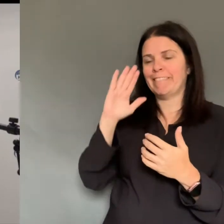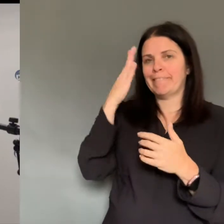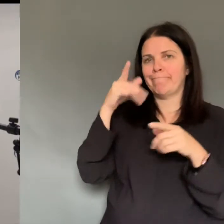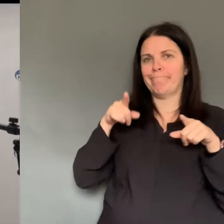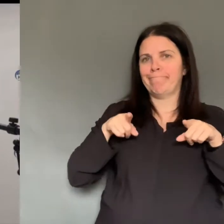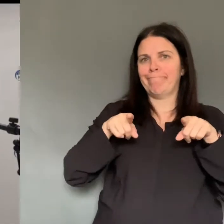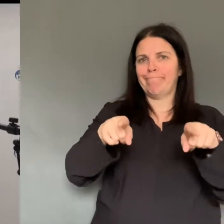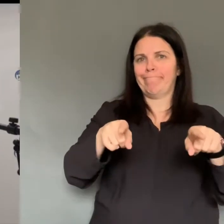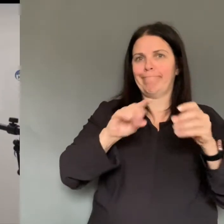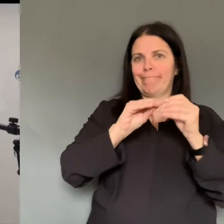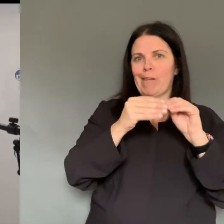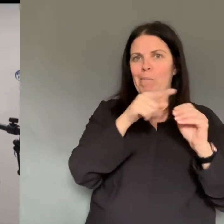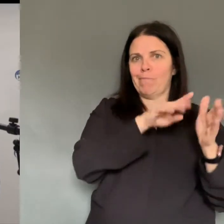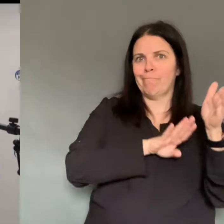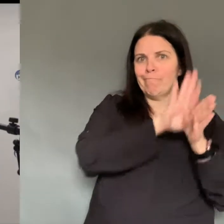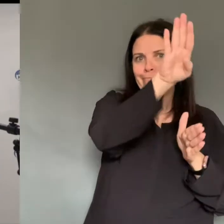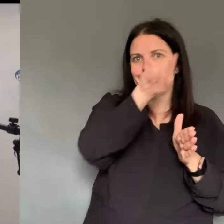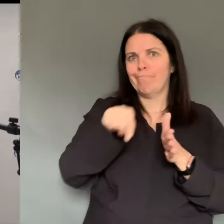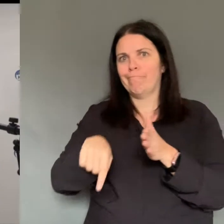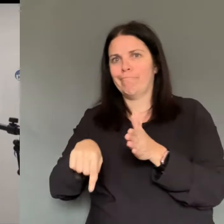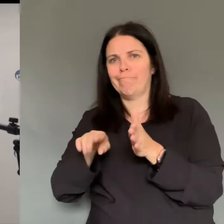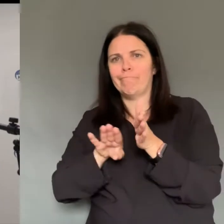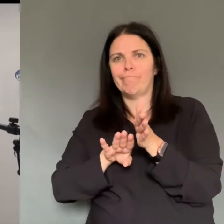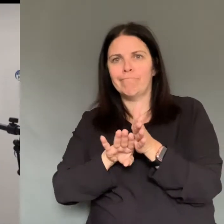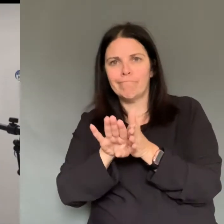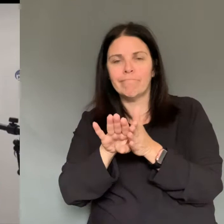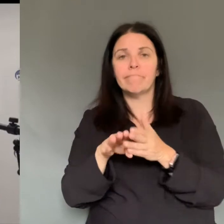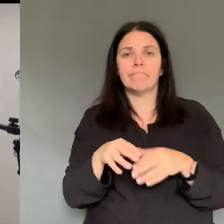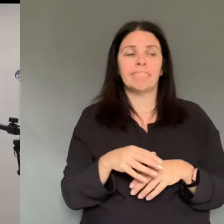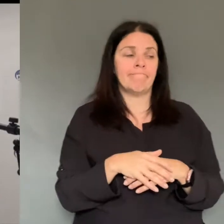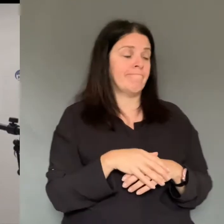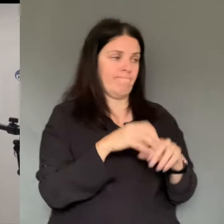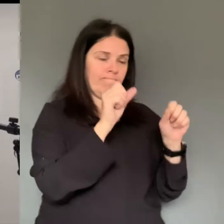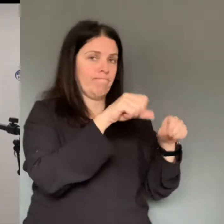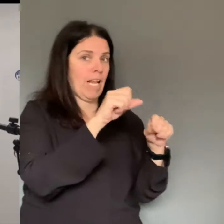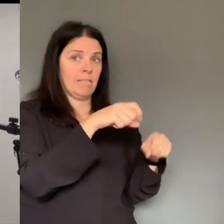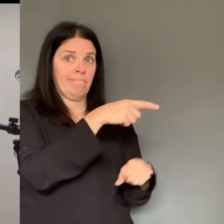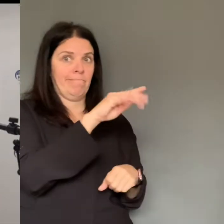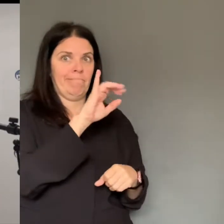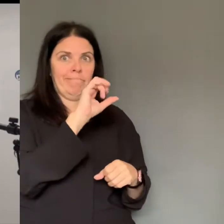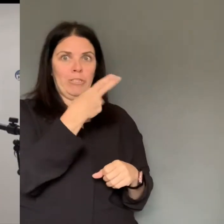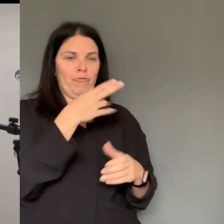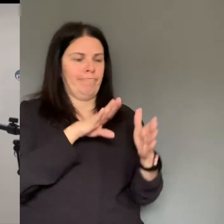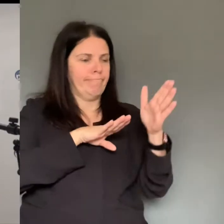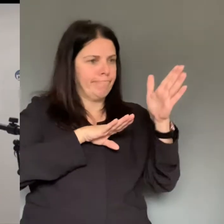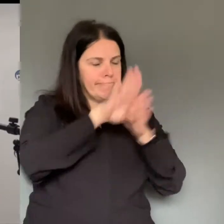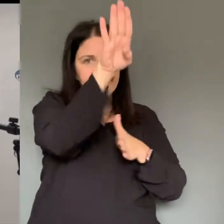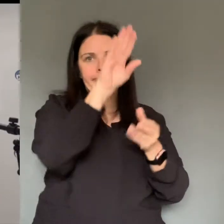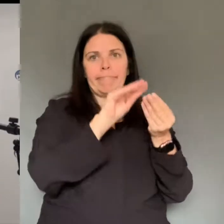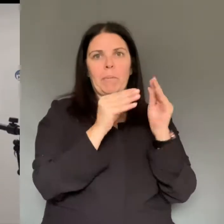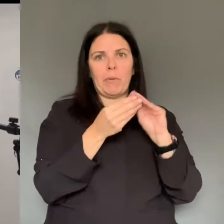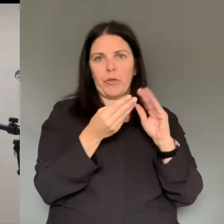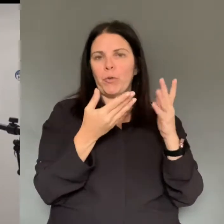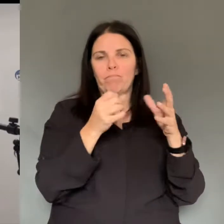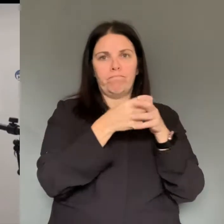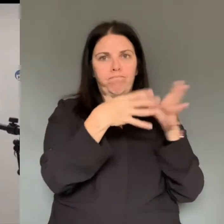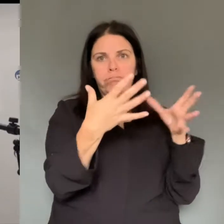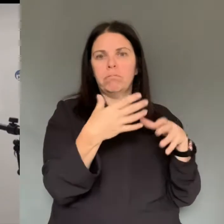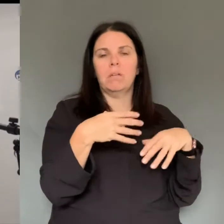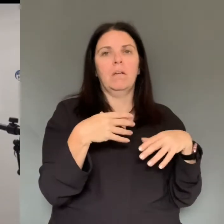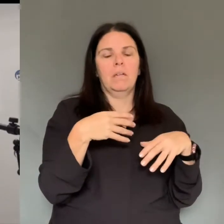So what we know, 3 of them are in ICU, and the rest are in wards and being managed by